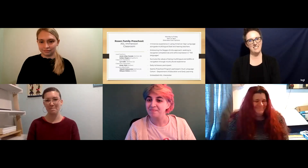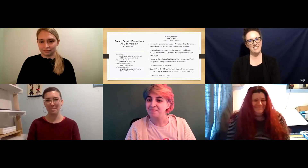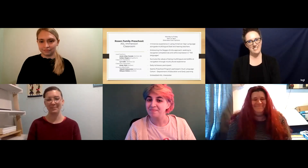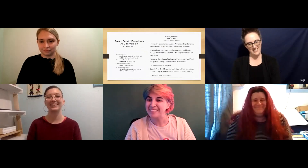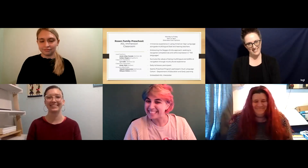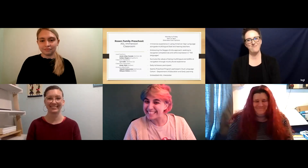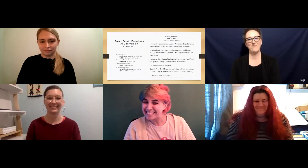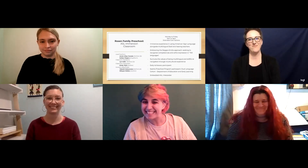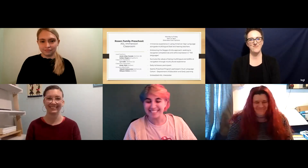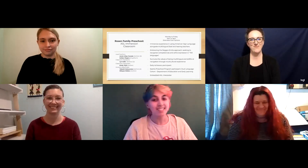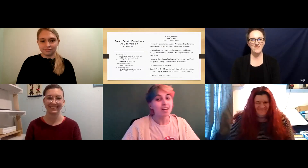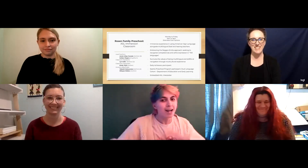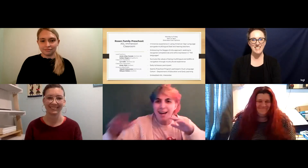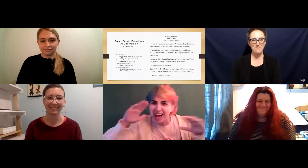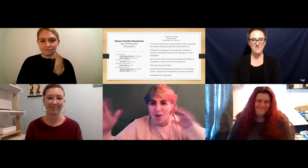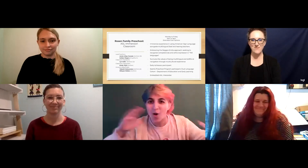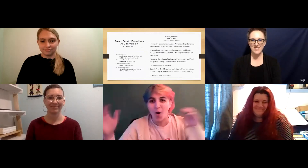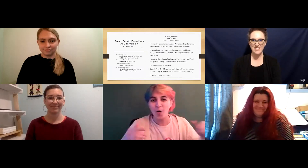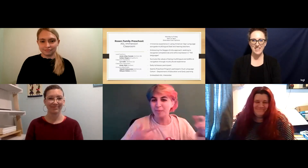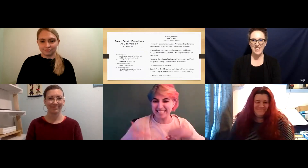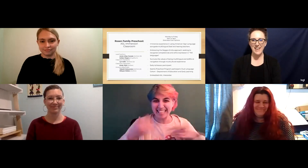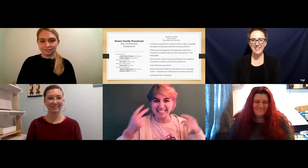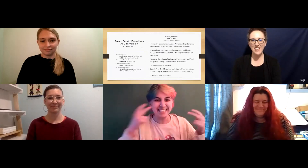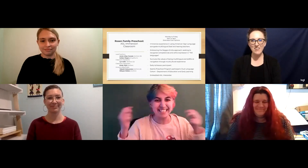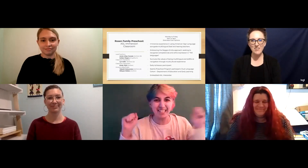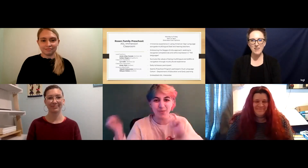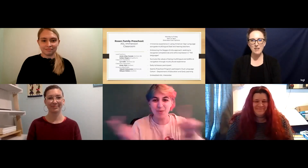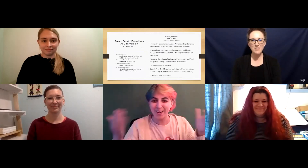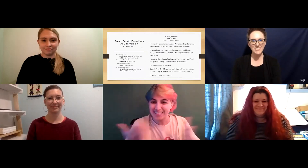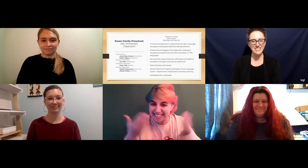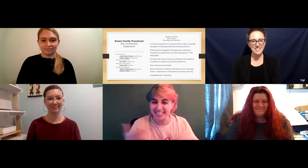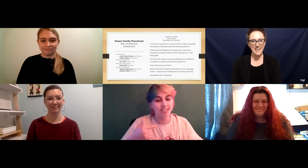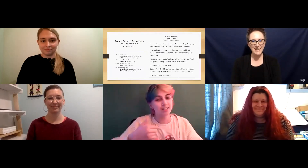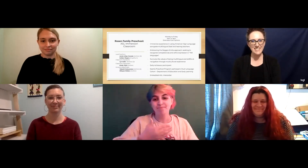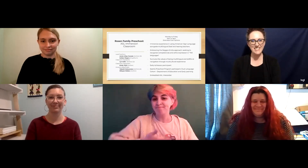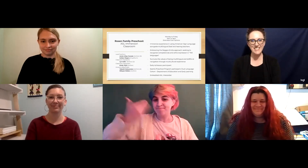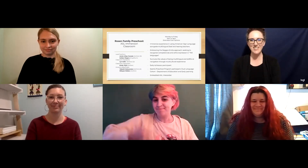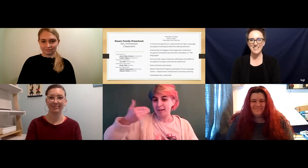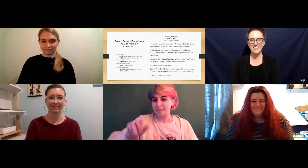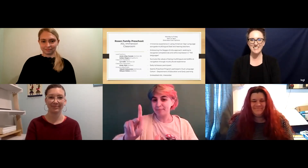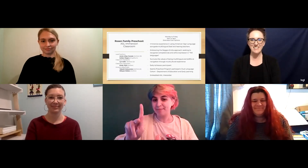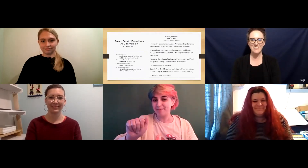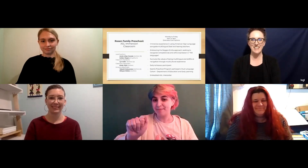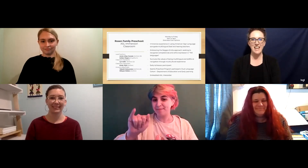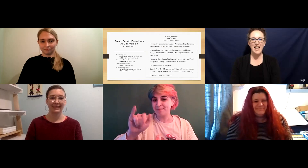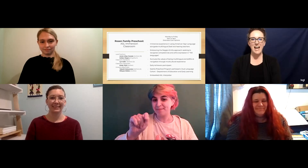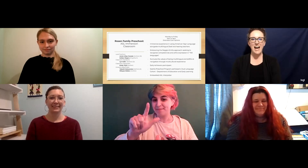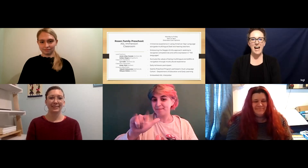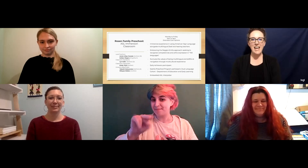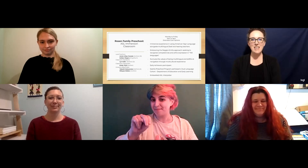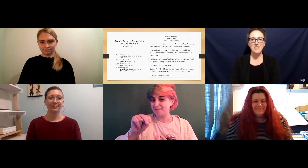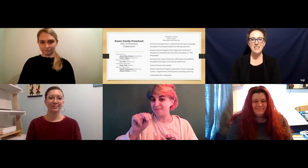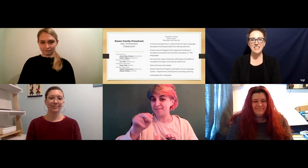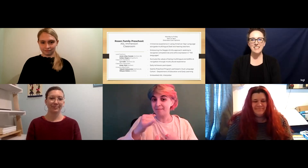assistant. That's it. Hello, everyone. I'm so excited to see you all here this evening.